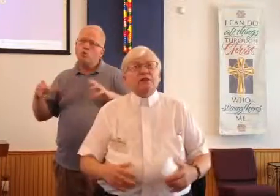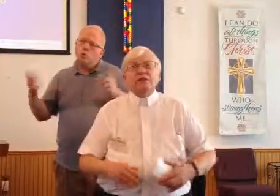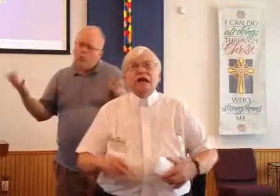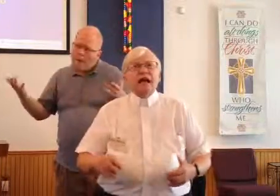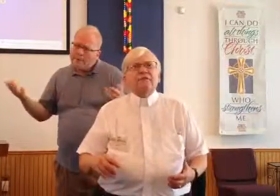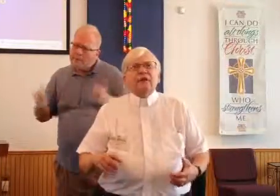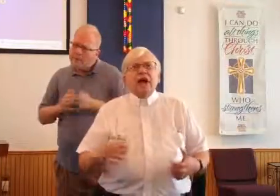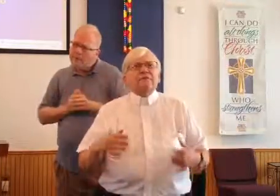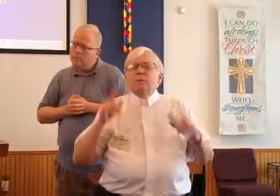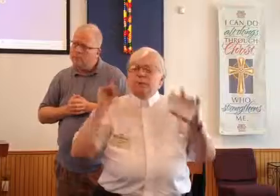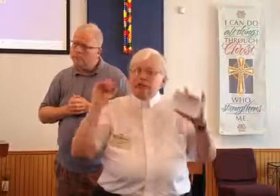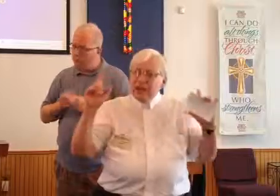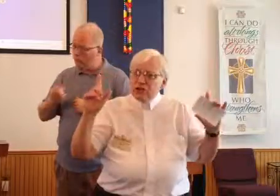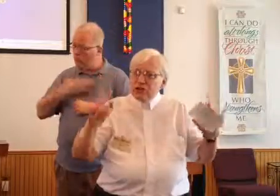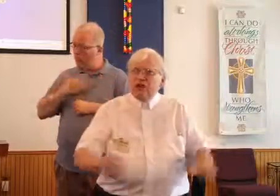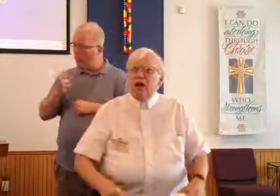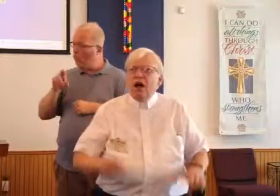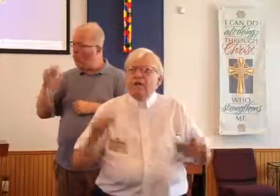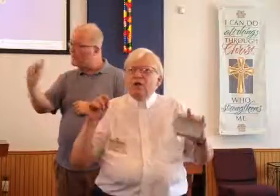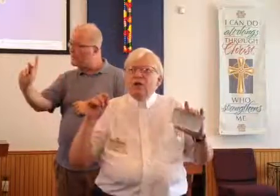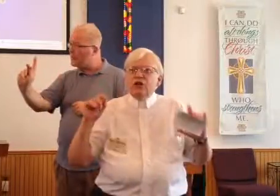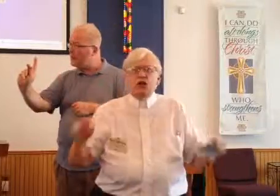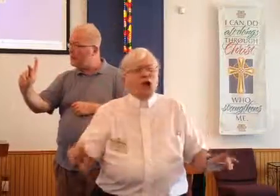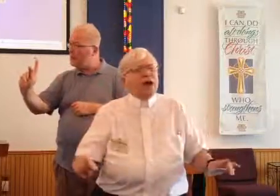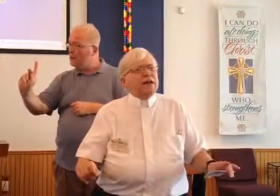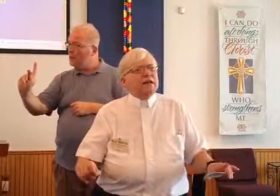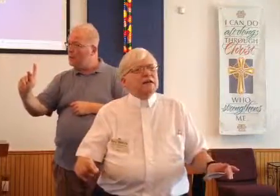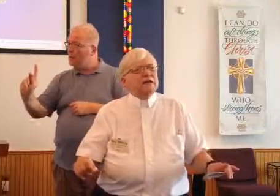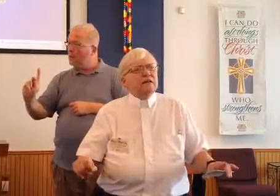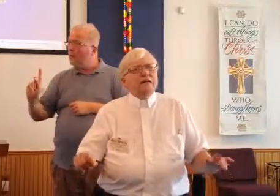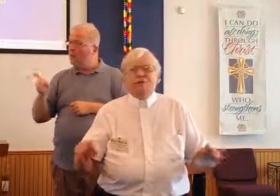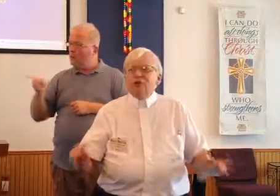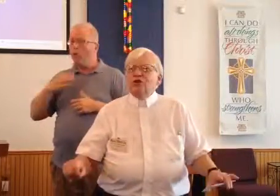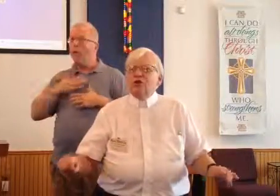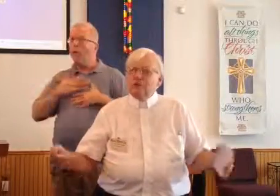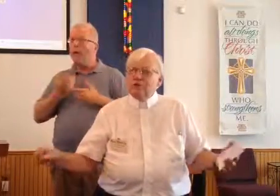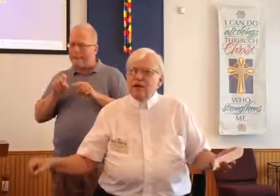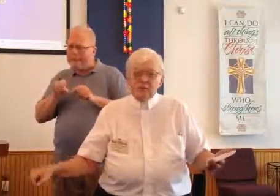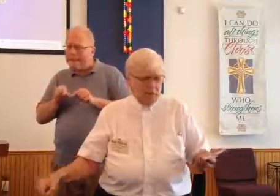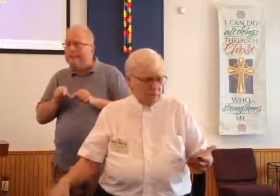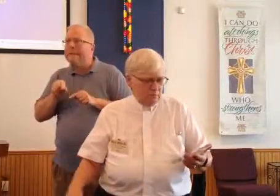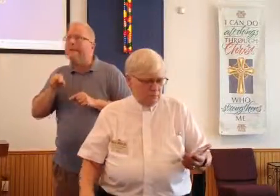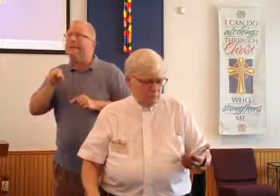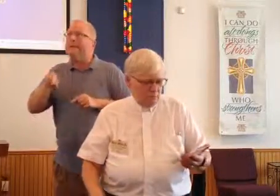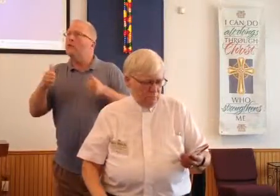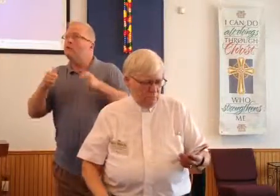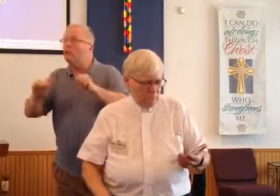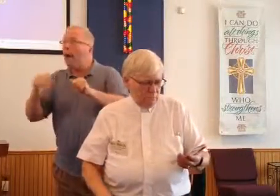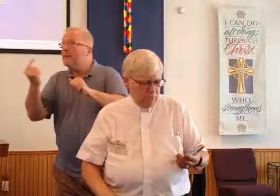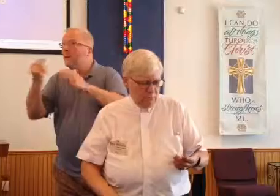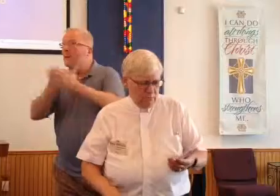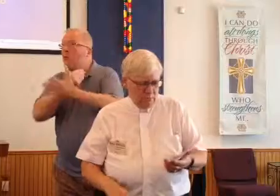Are they risks that have the potential of doing good for you and your family?